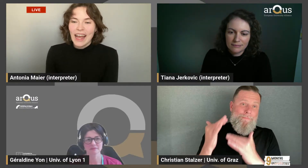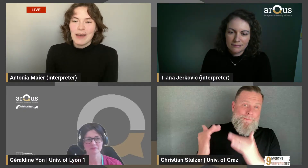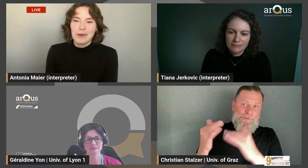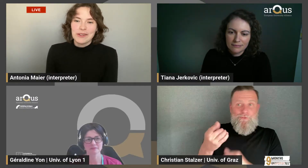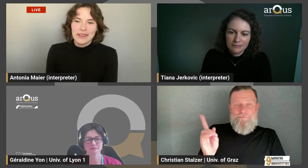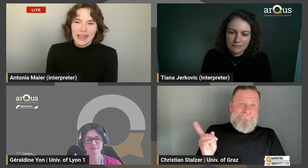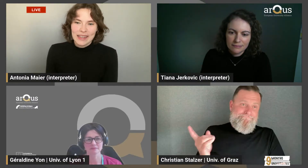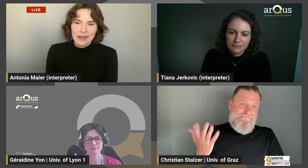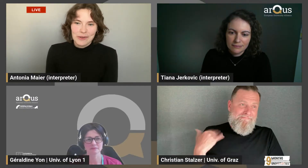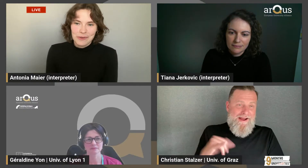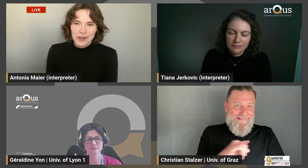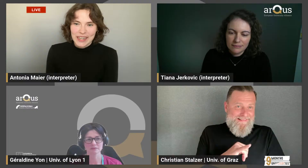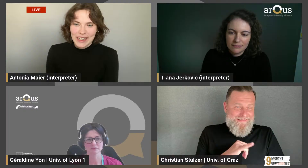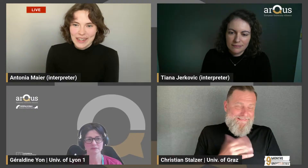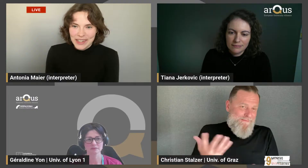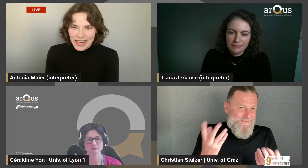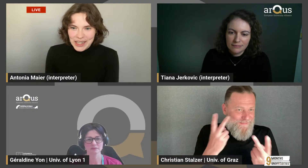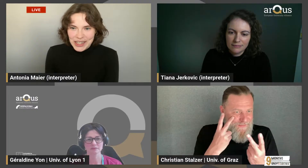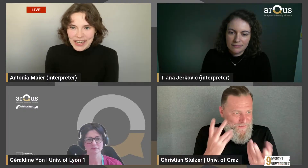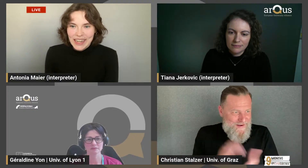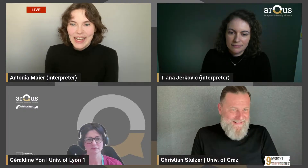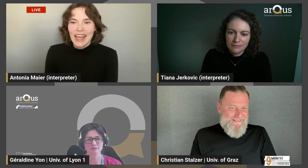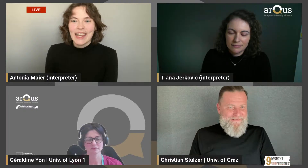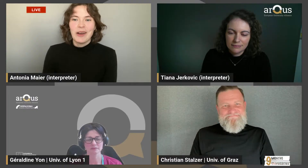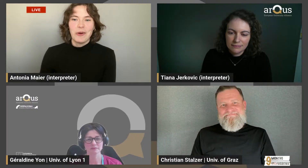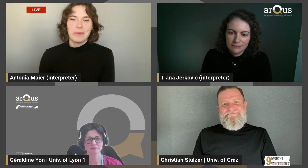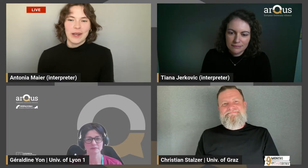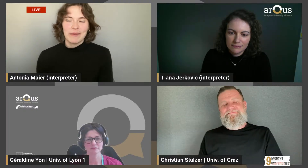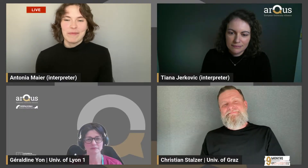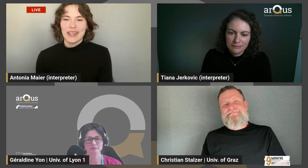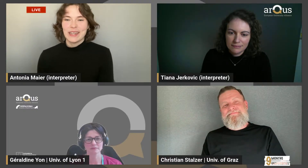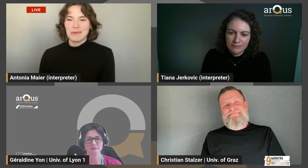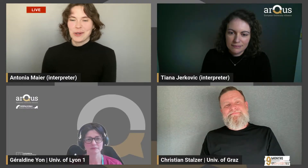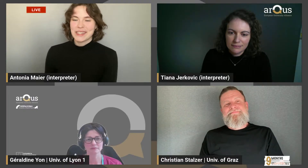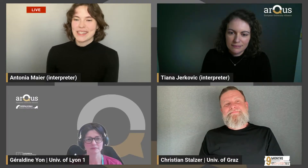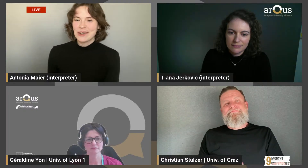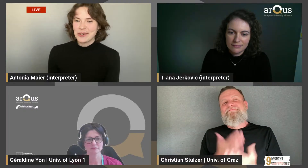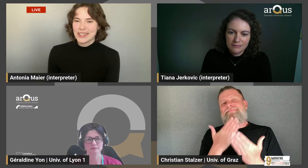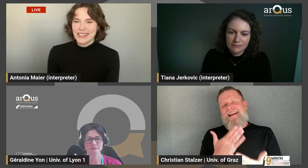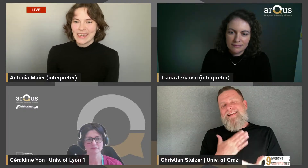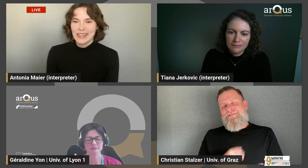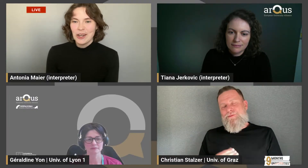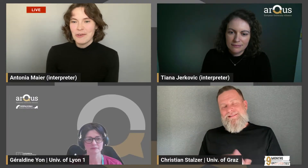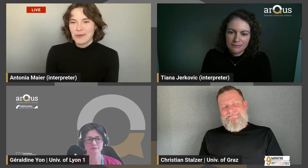smoothly. I want to thank you for the invitation, and I hope that it was